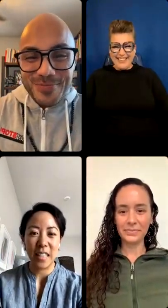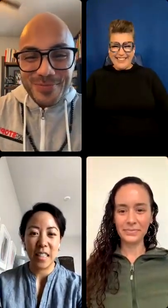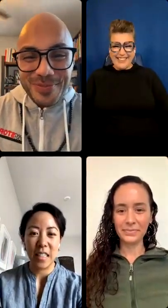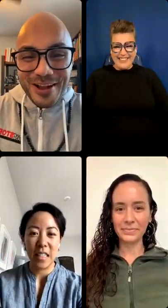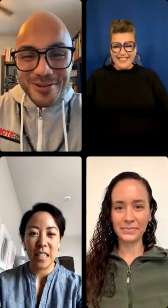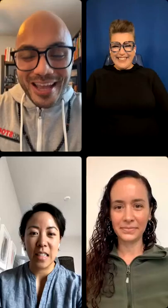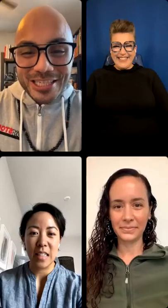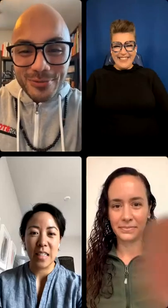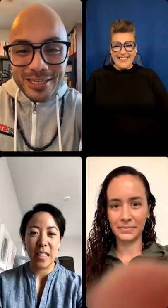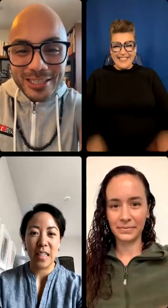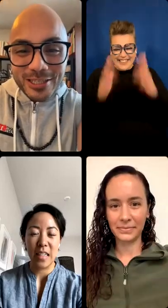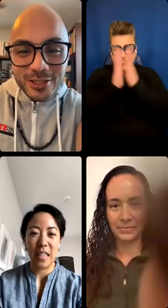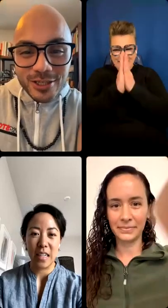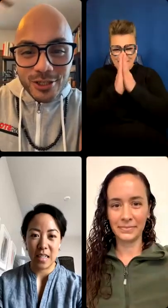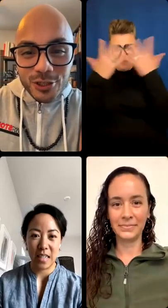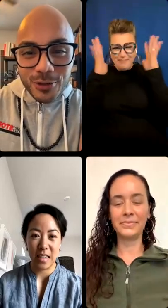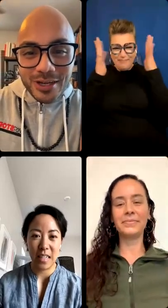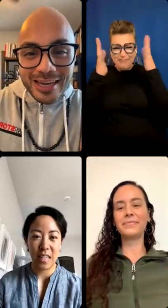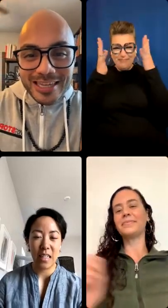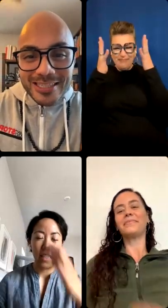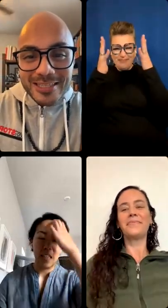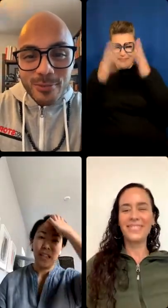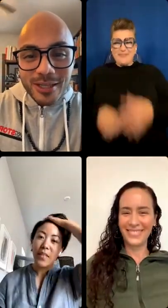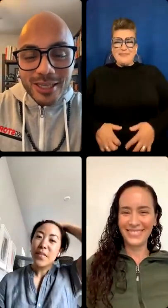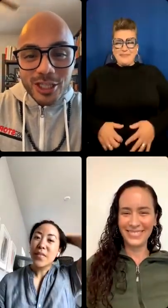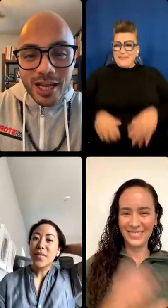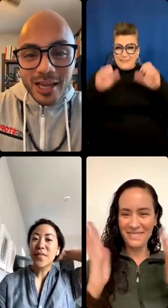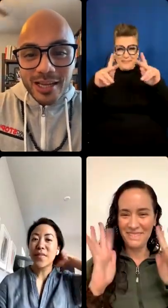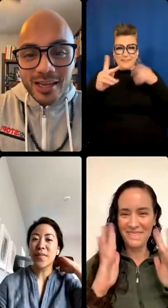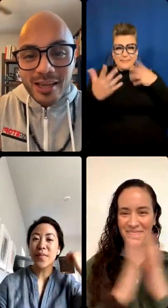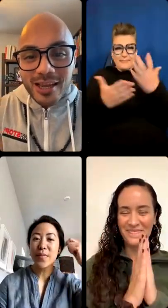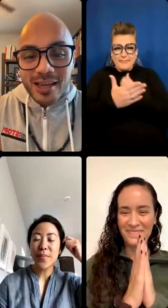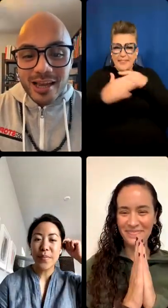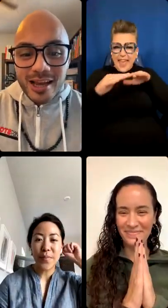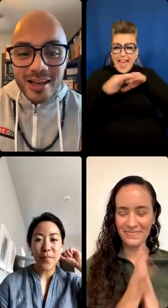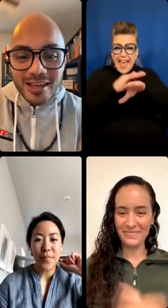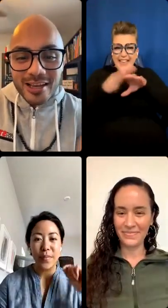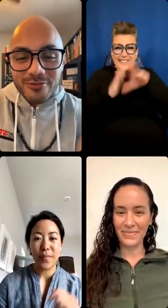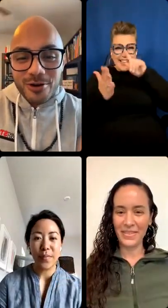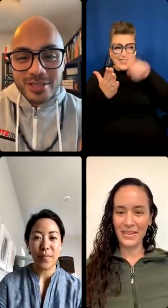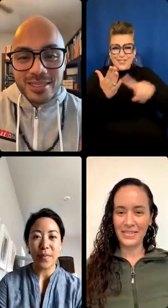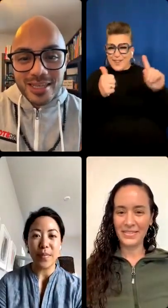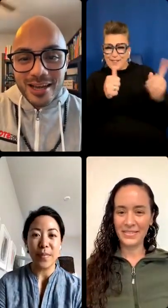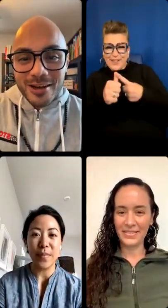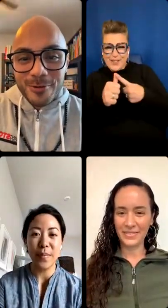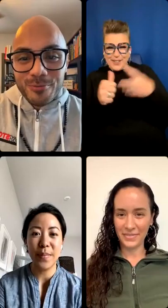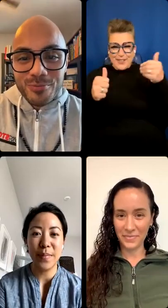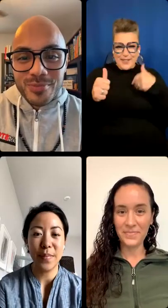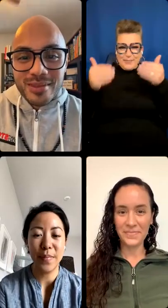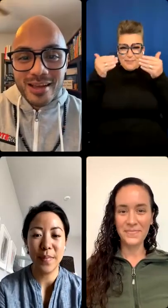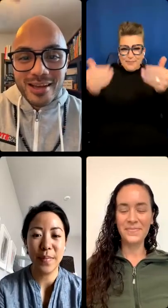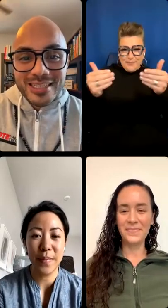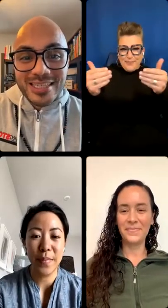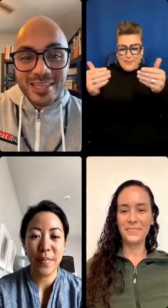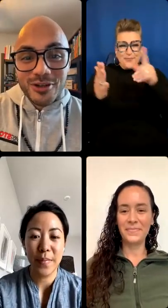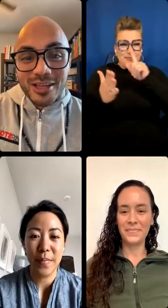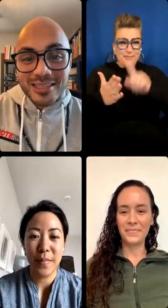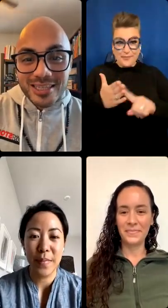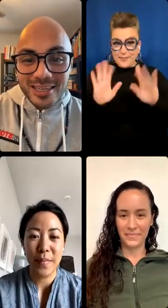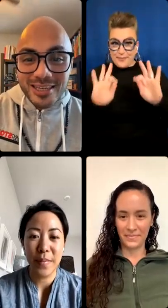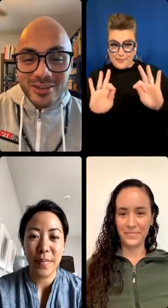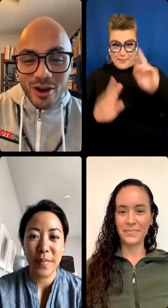Awesome. Okay, just wanted to do an accessibility check. Can folks